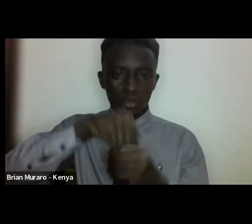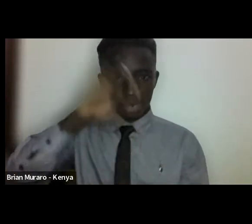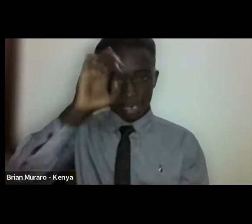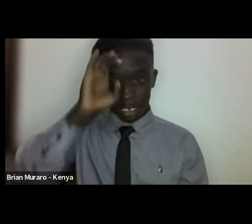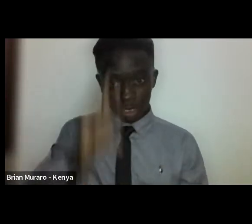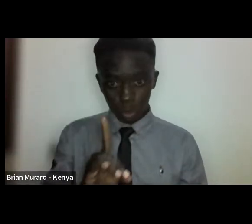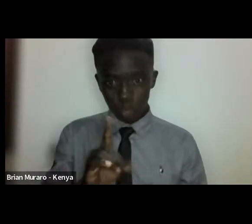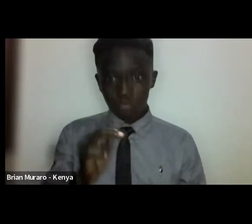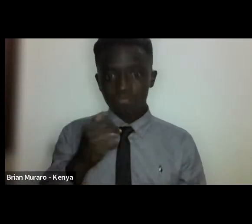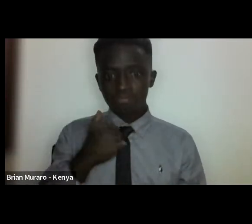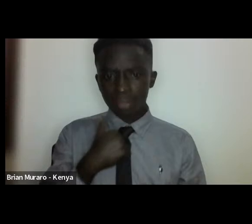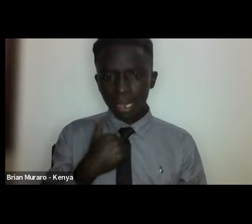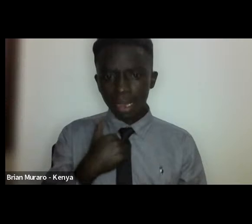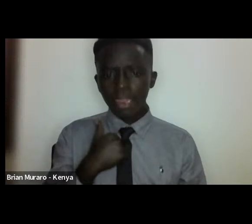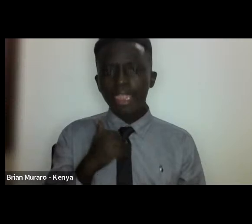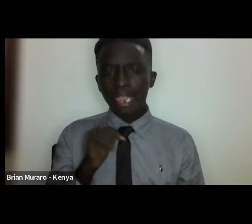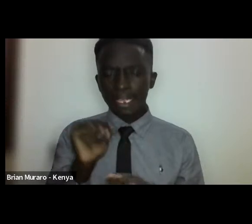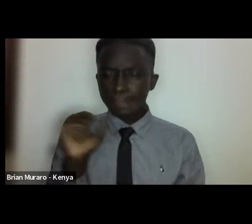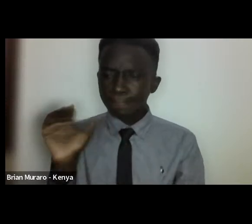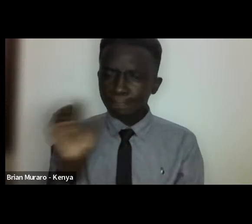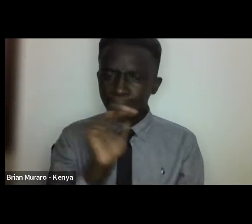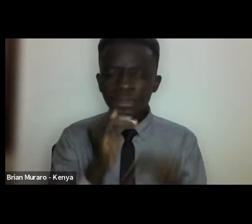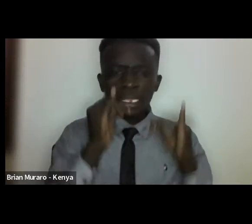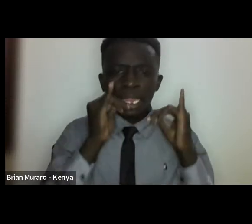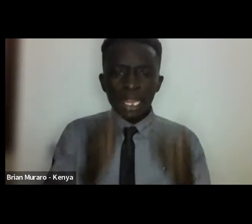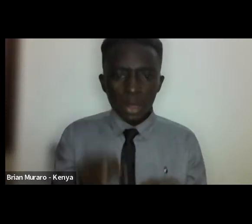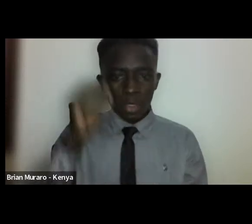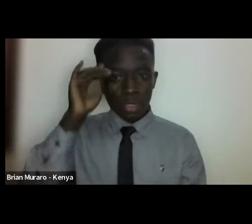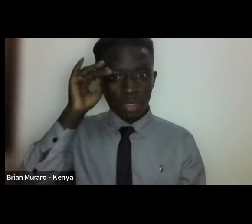I call for a new theoretical framework in